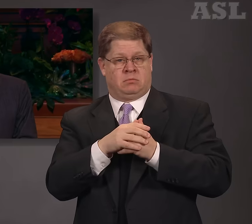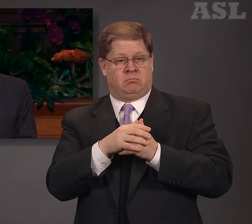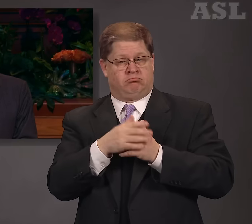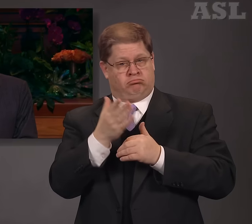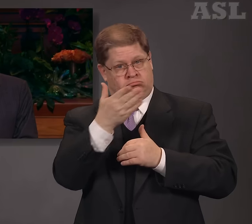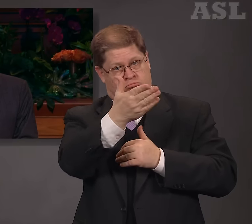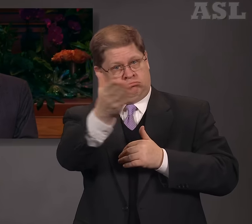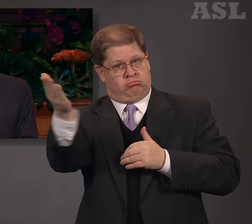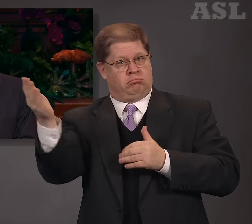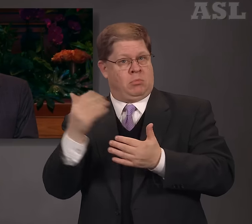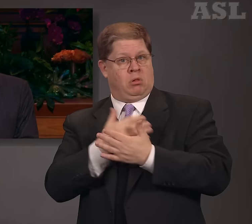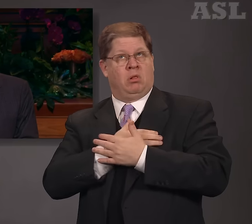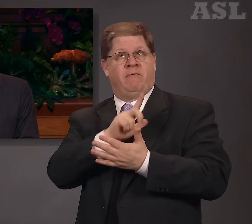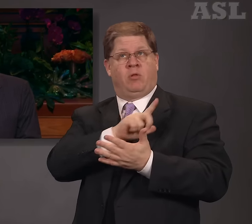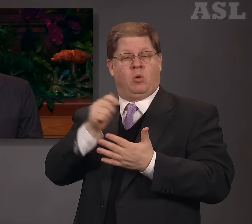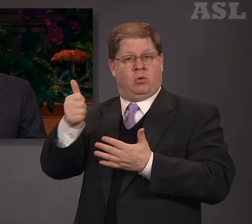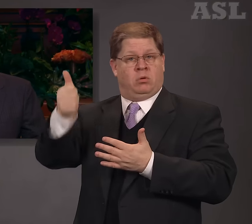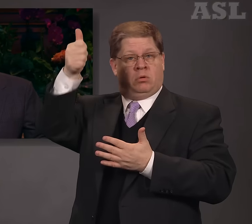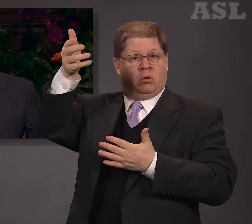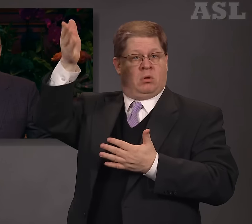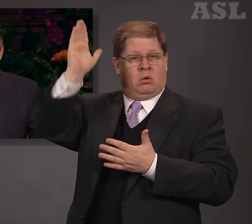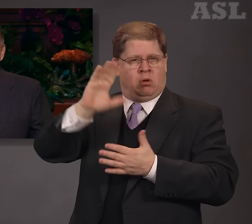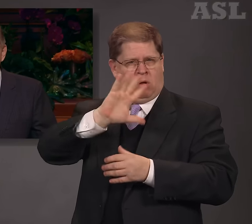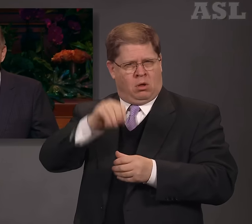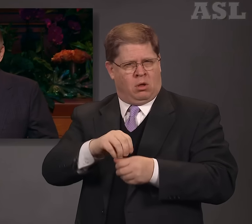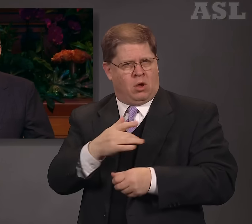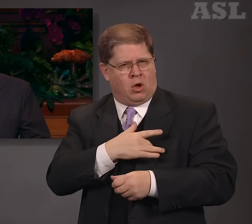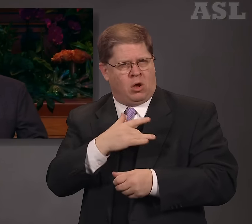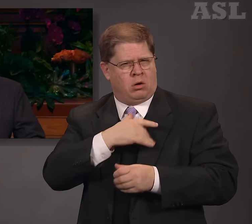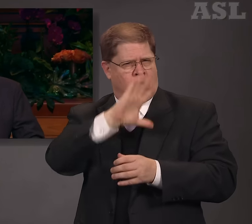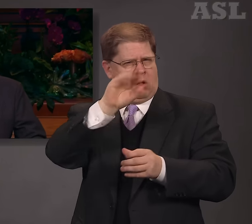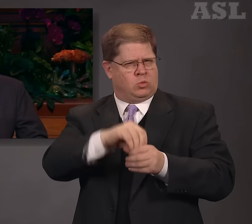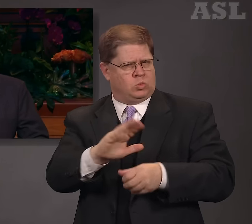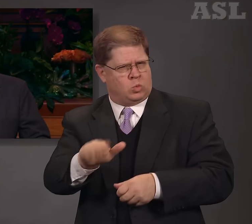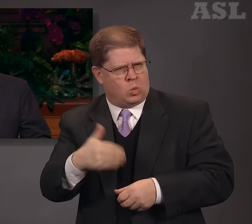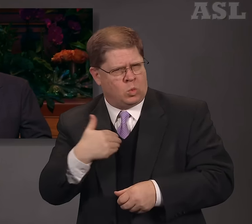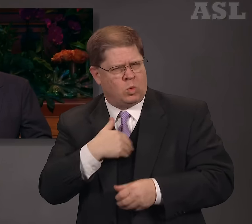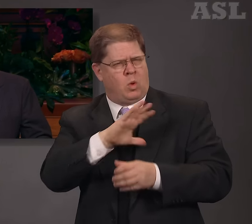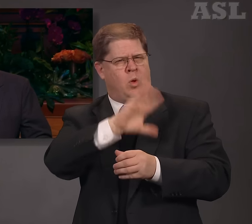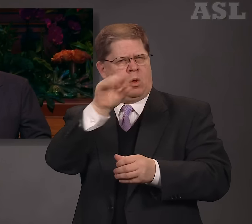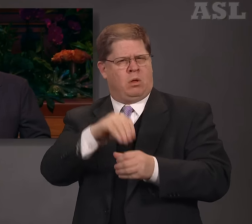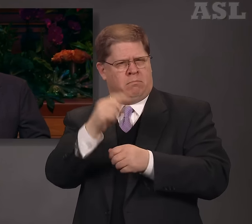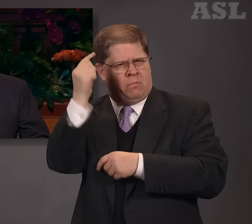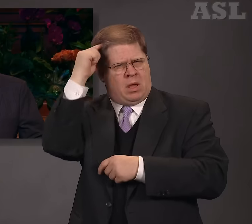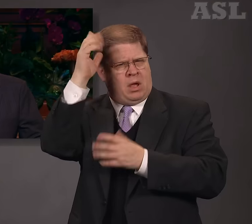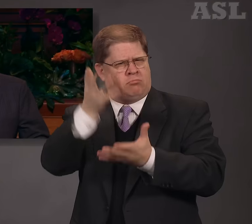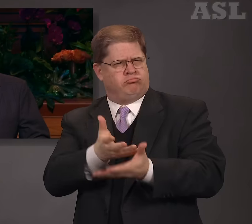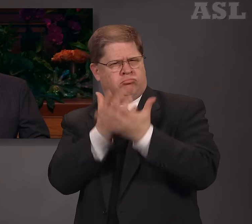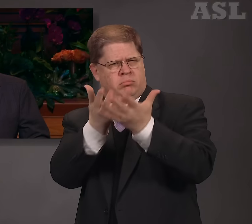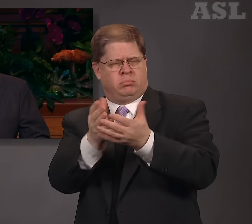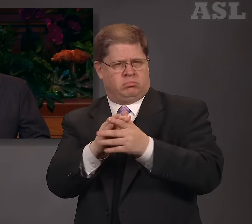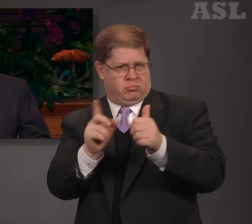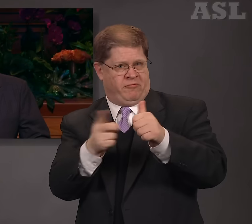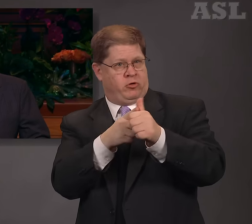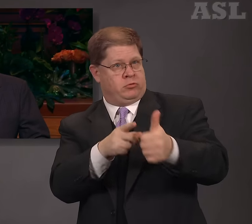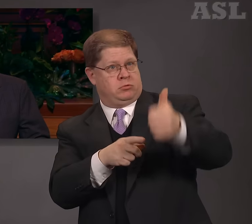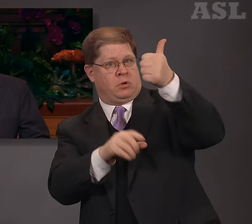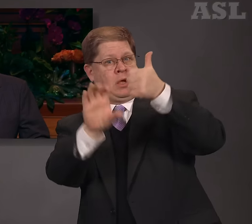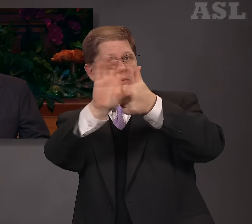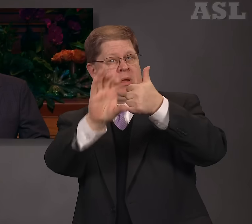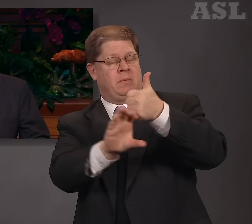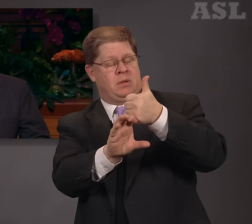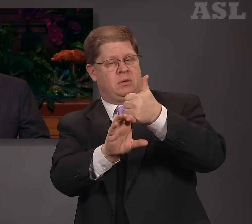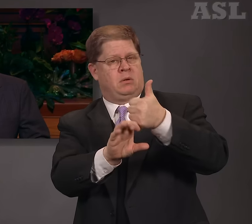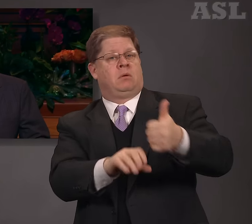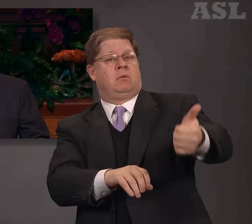unto him, "Thou shalt love the Lord thy God with all thy heart and with all thy soul and with all thy mind. This is the first and